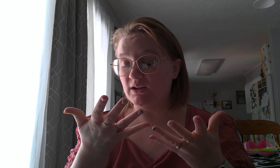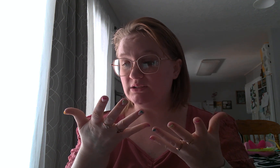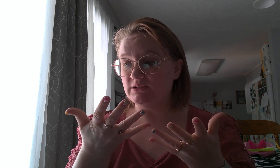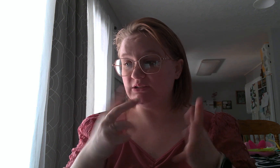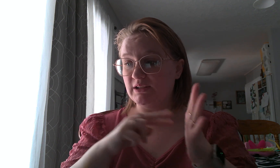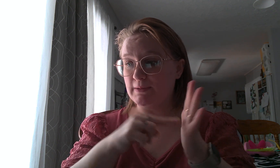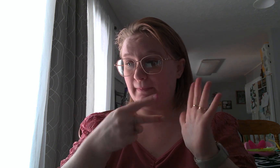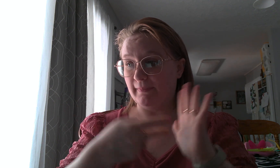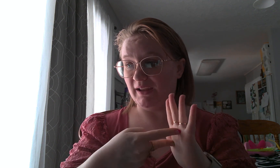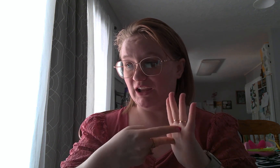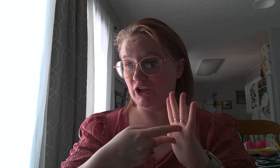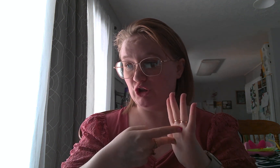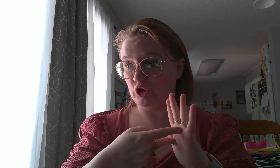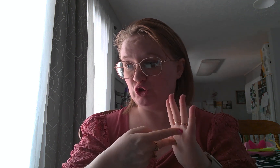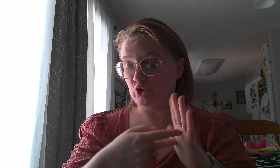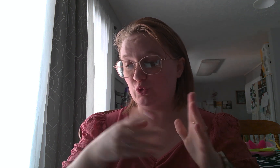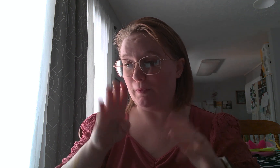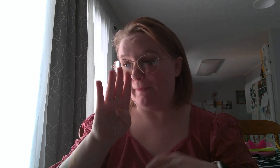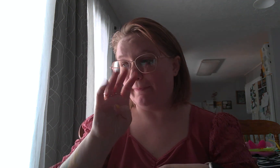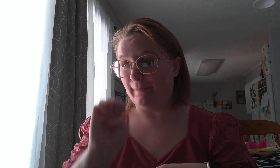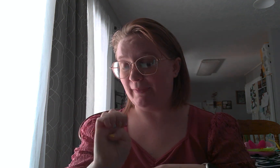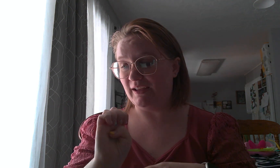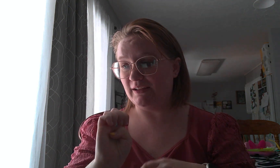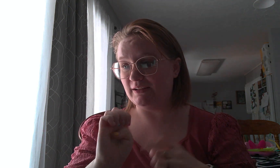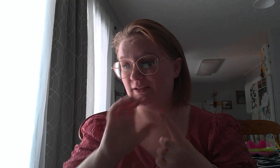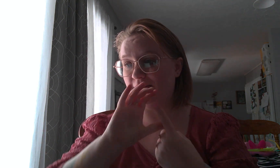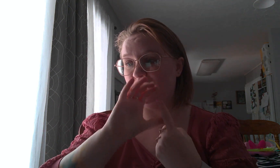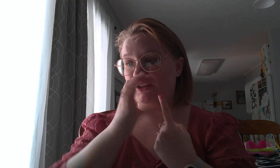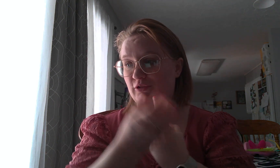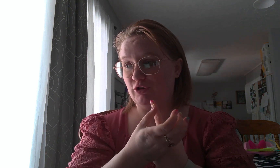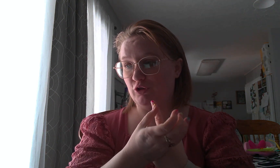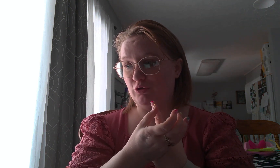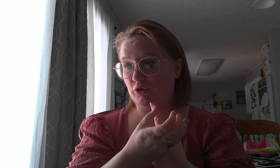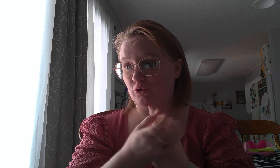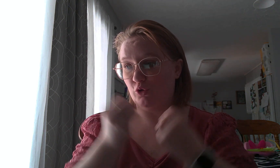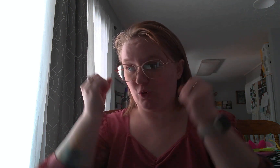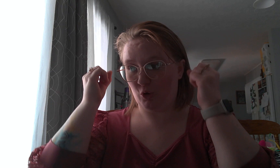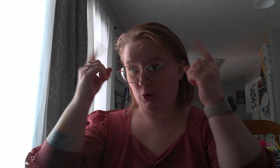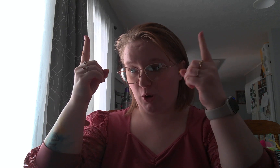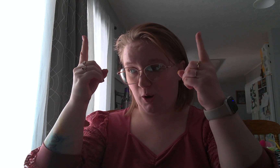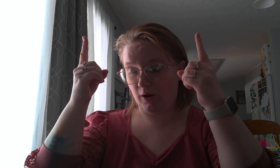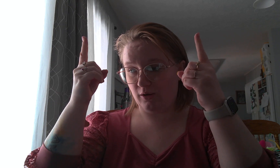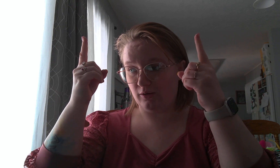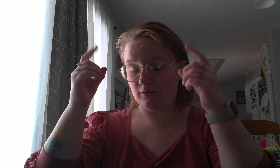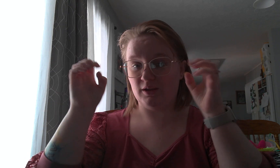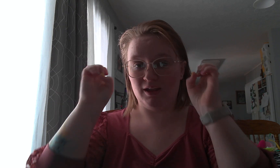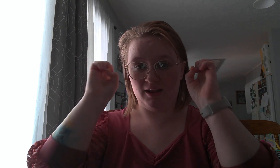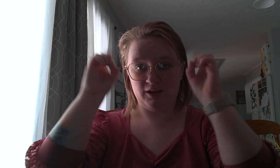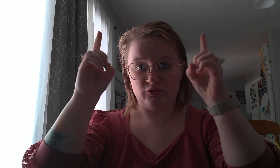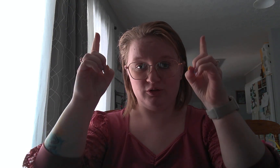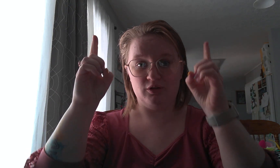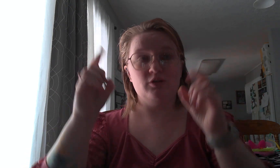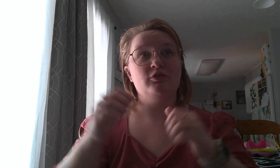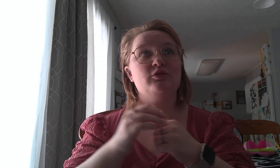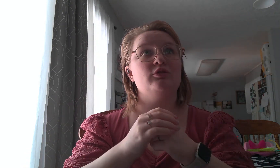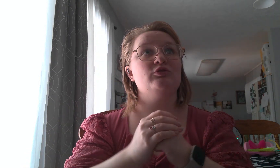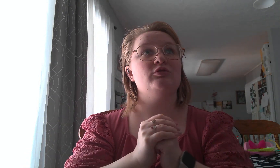Question number 1, what does it mean to be a